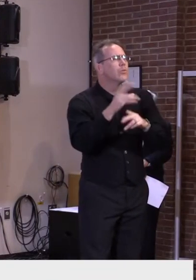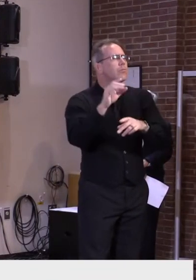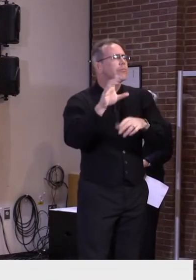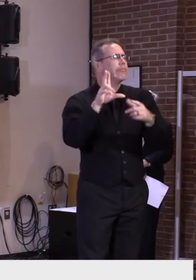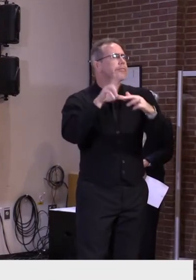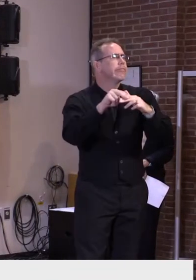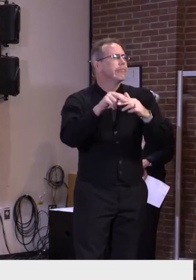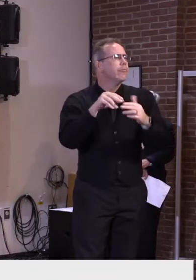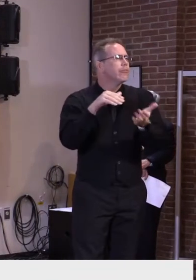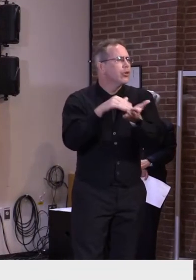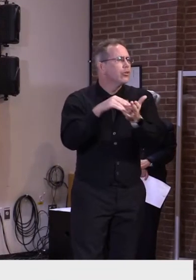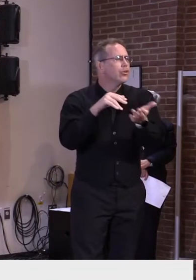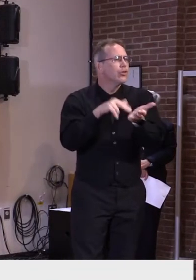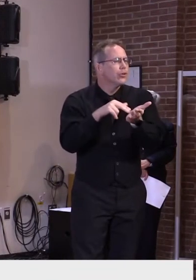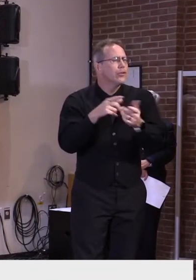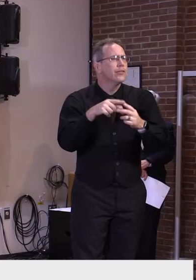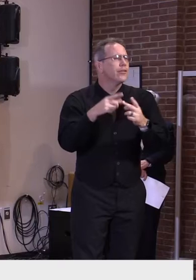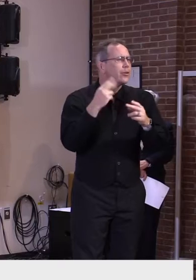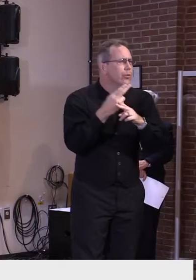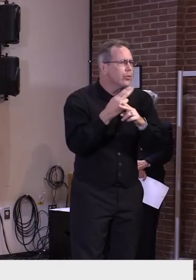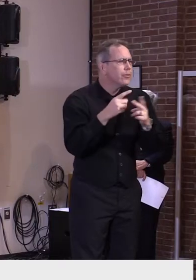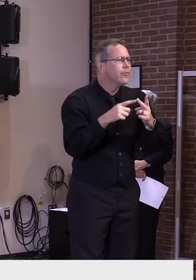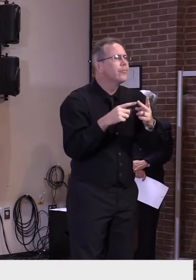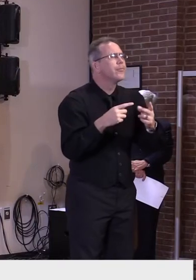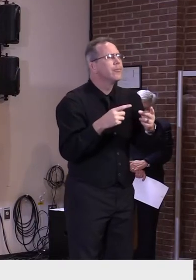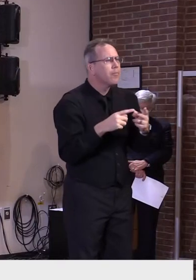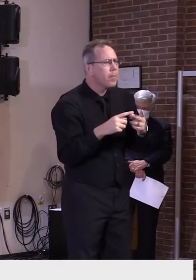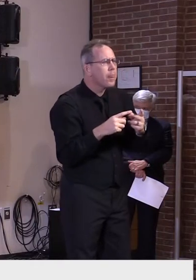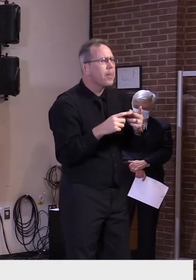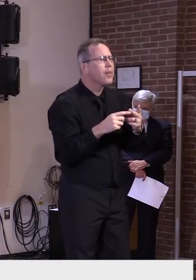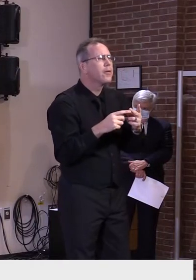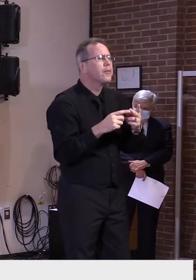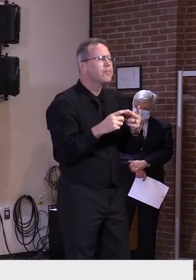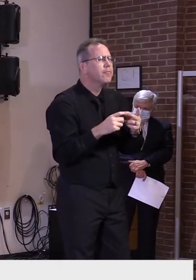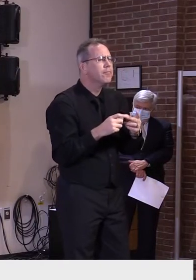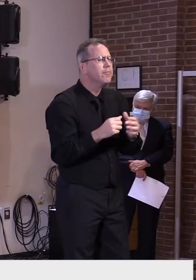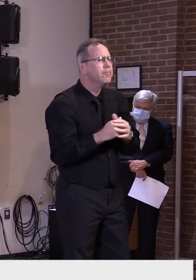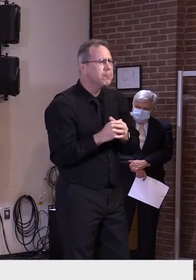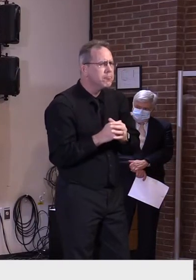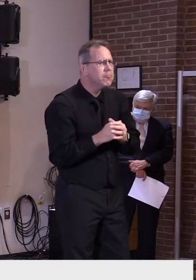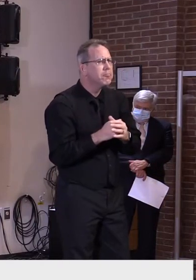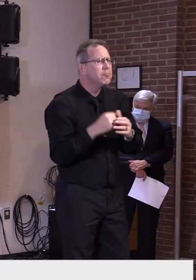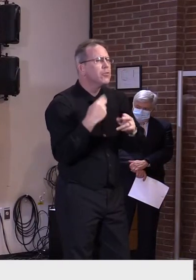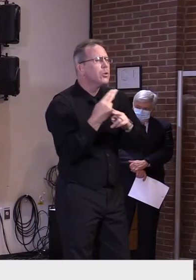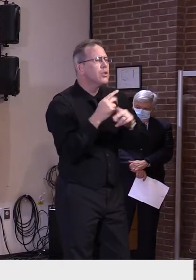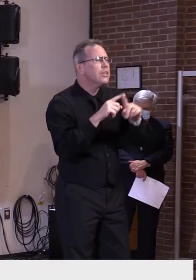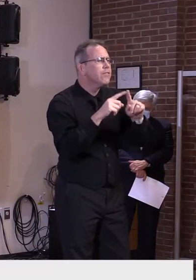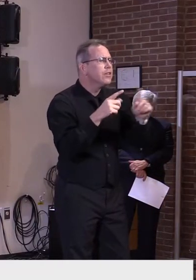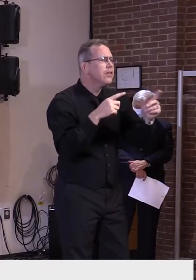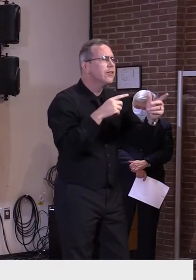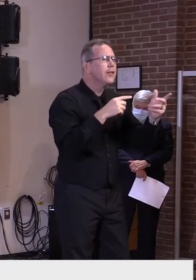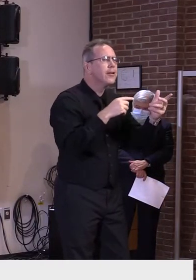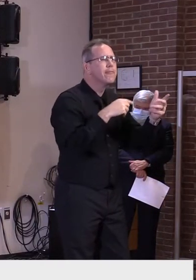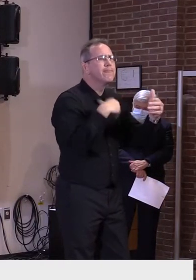22nd. Berkshire Elementary and Sheldon Elementary will host clinics on December 15th and December 16th,